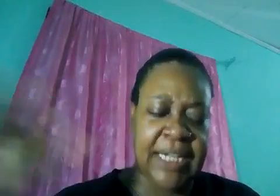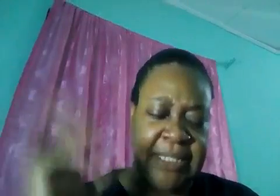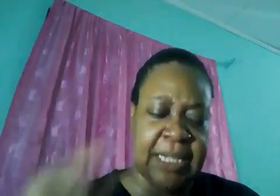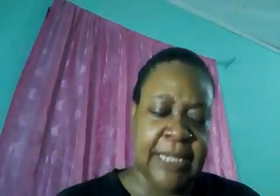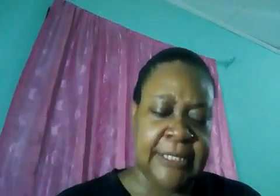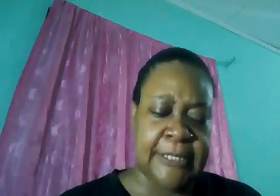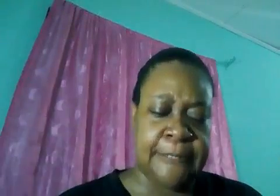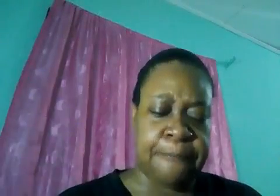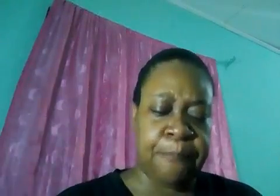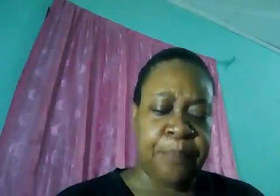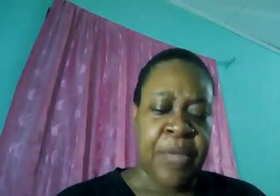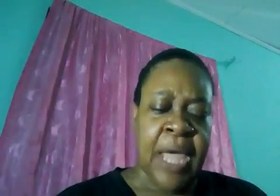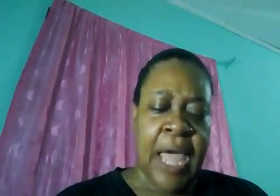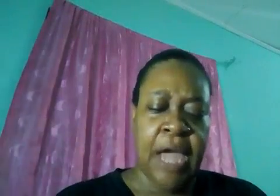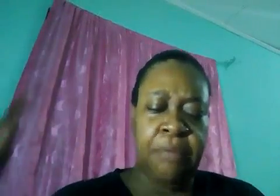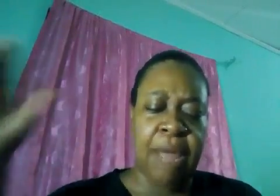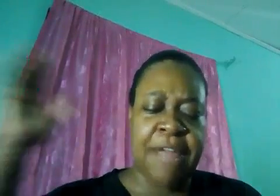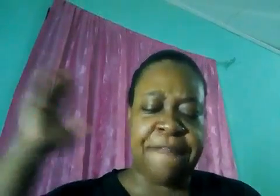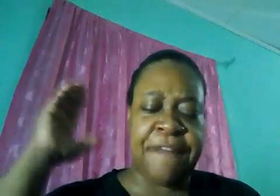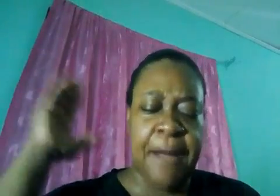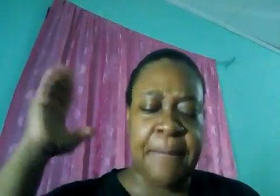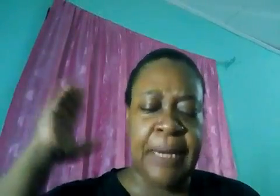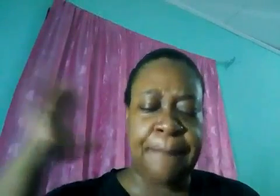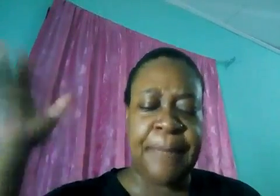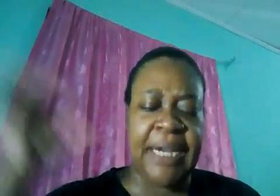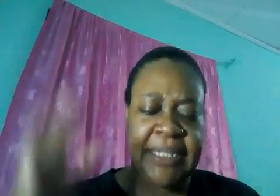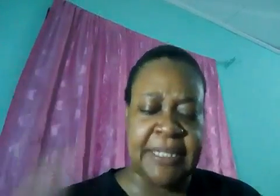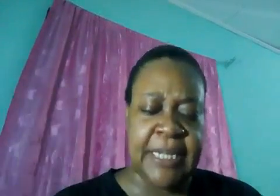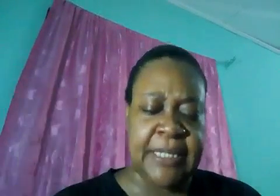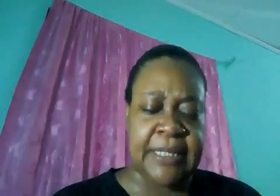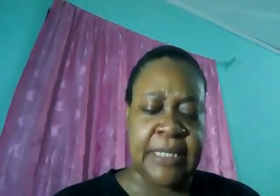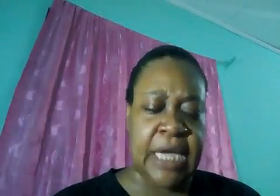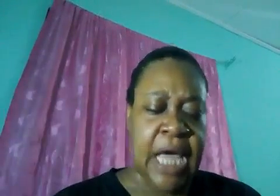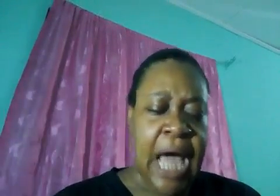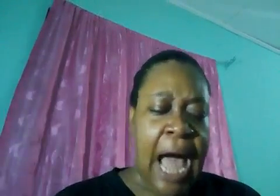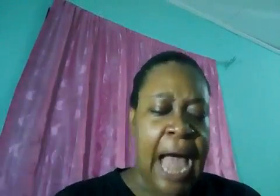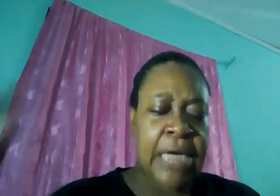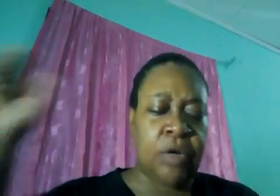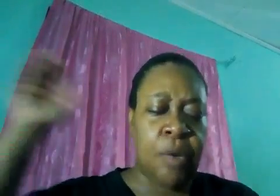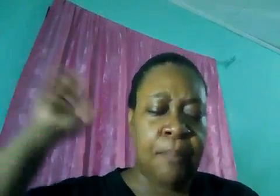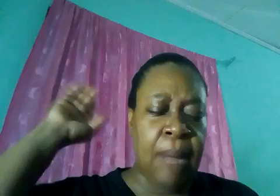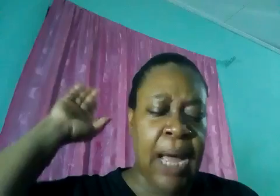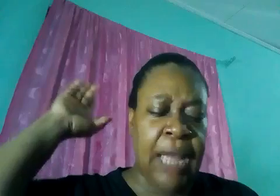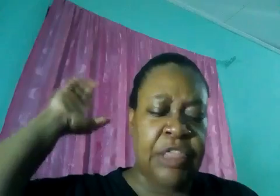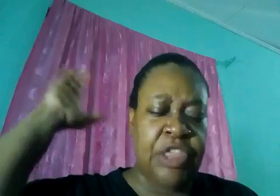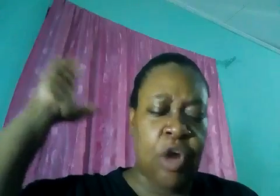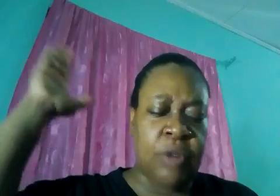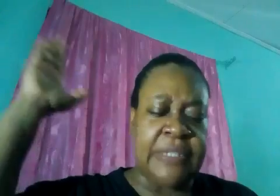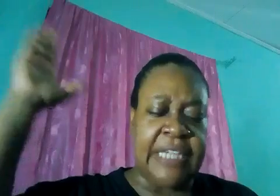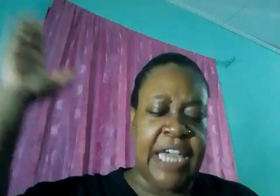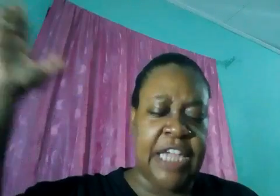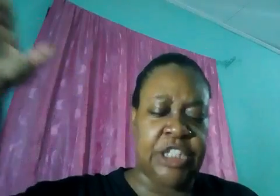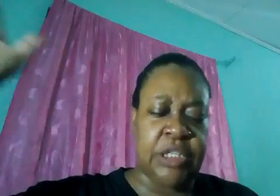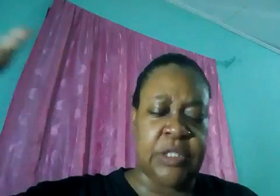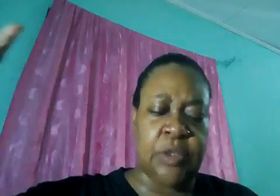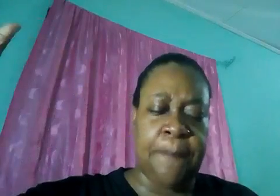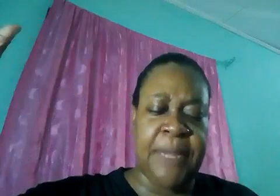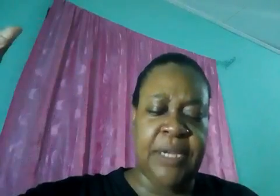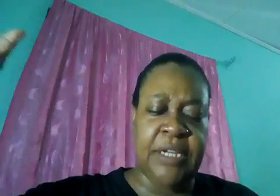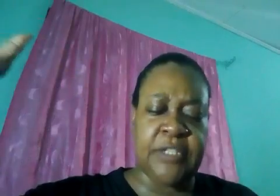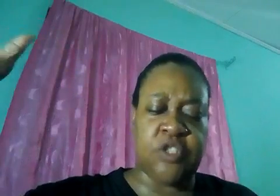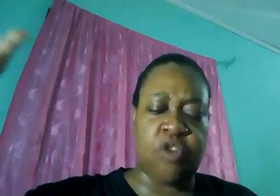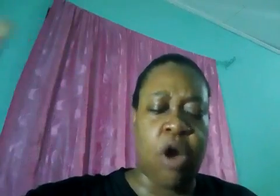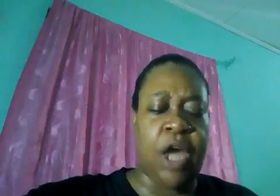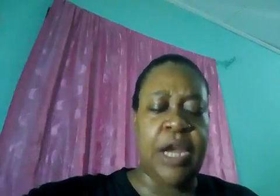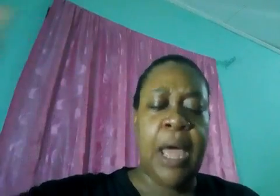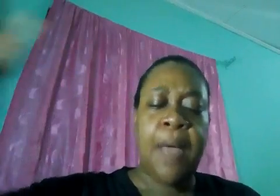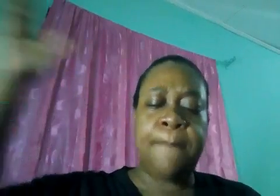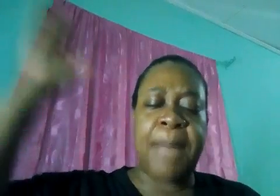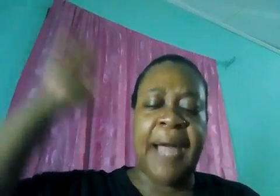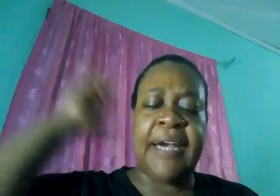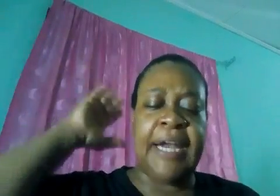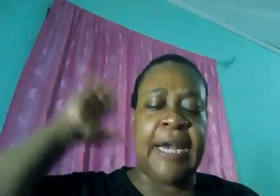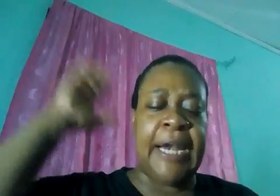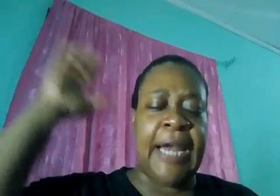blessings and my family blessings, I command those cages to be destroyed by the lightning